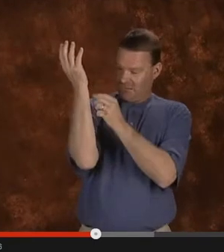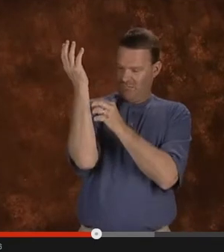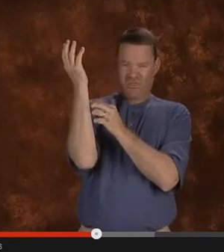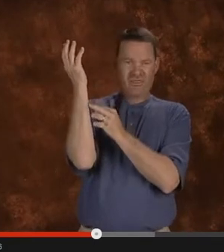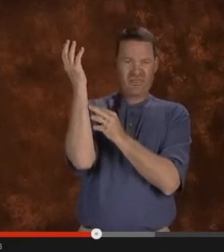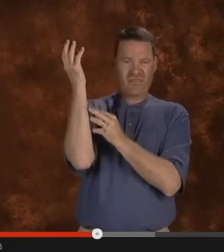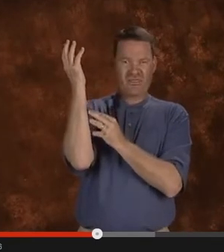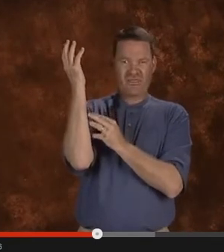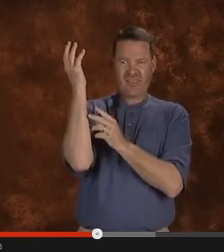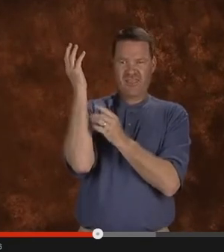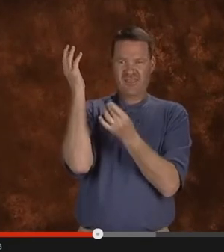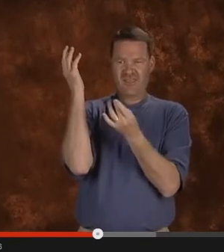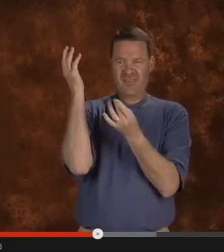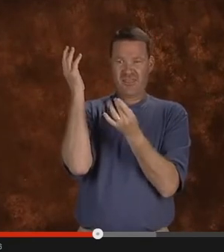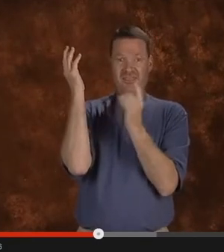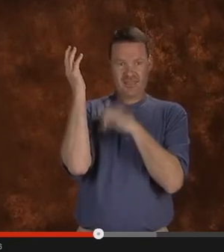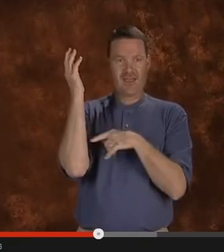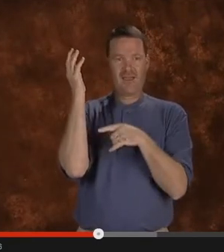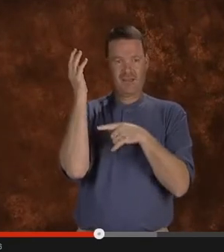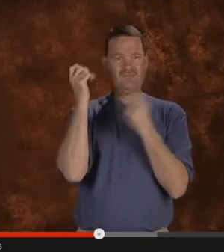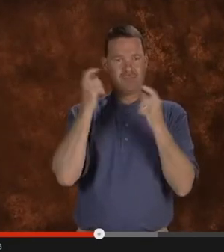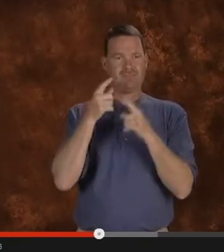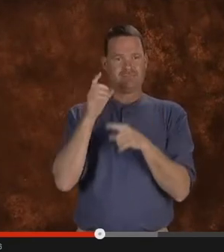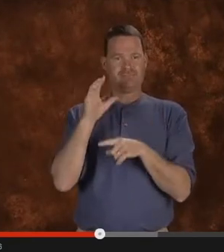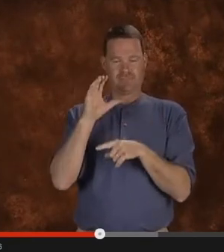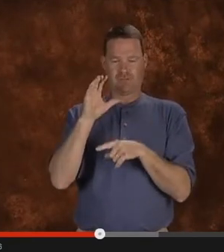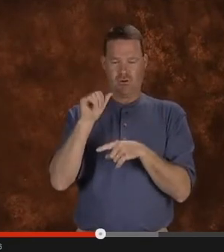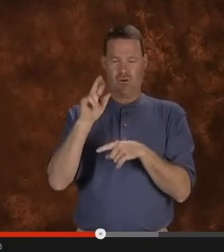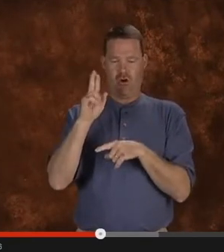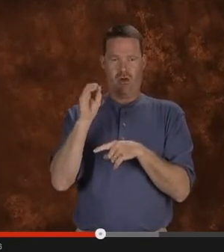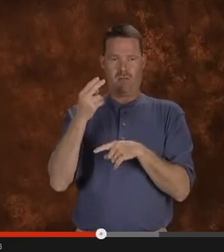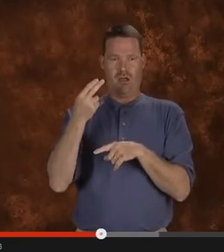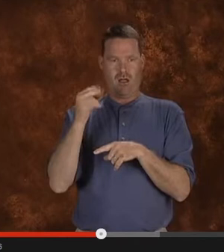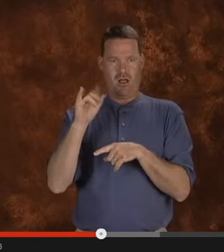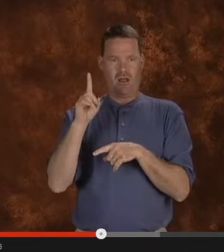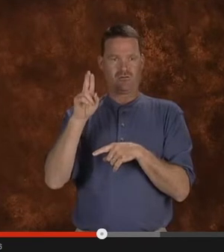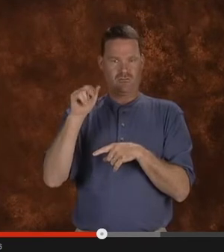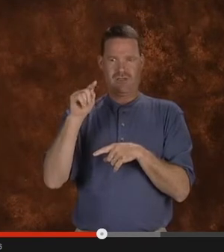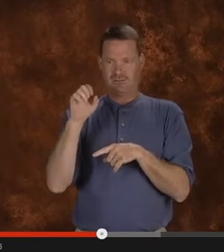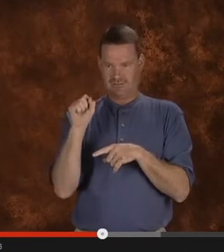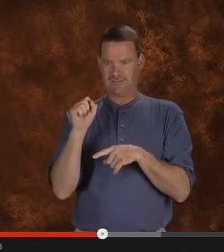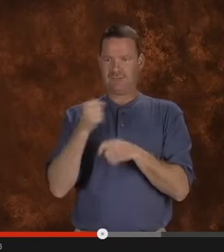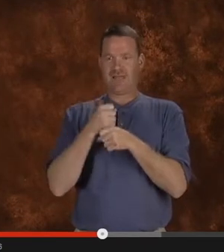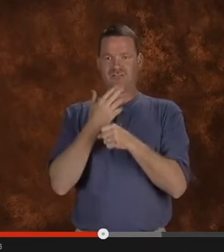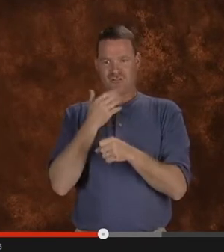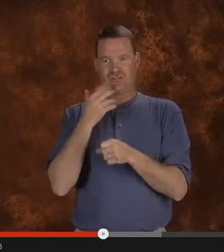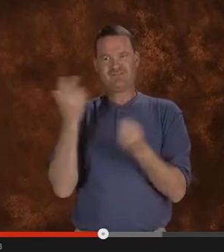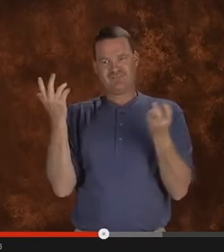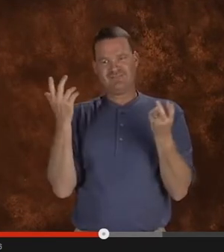You guys know syrup, it comes from trees. When you cut open a tree, it's kind of sticky.